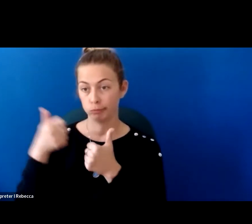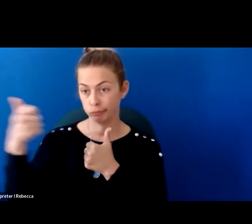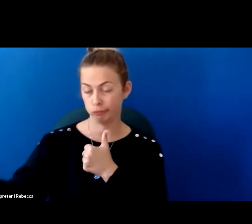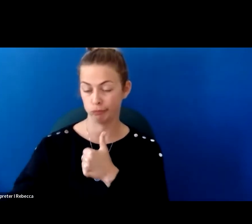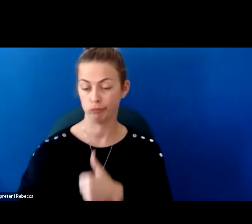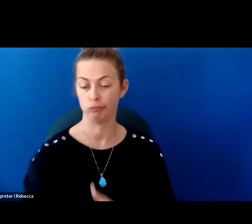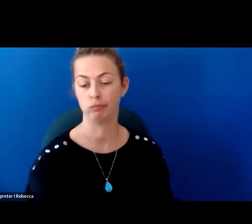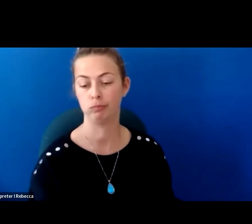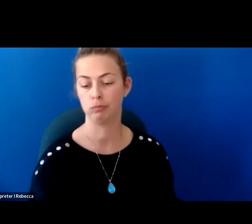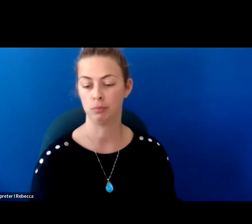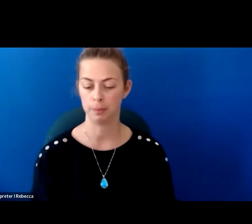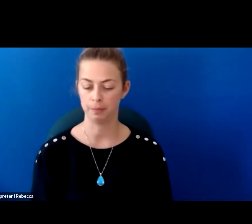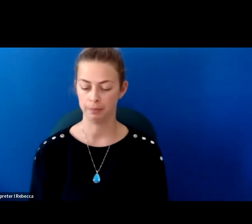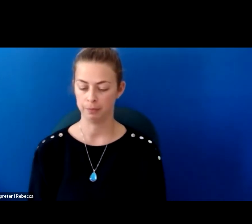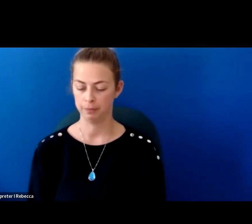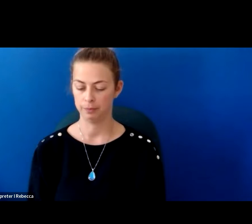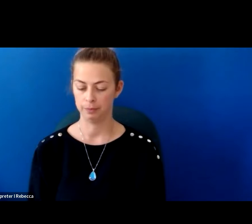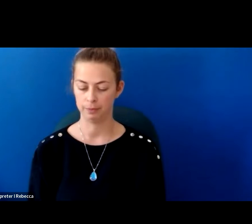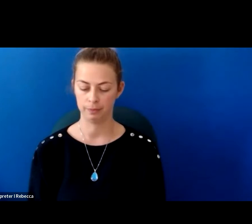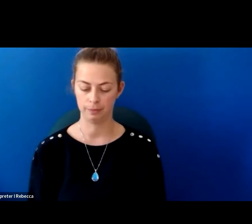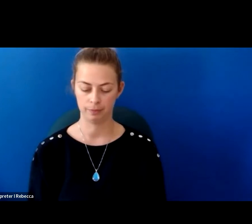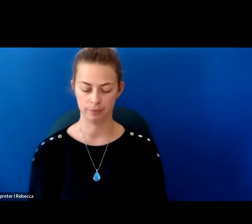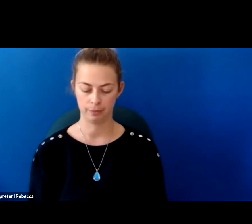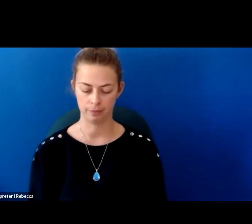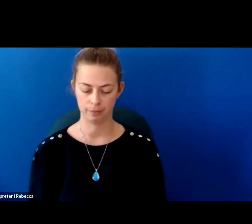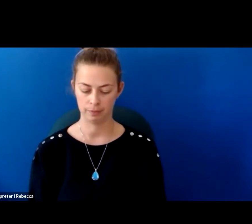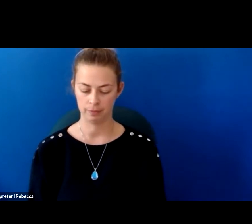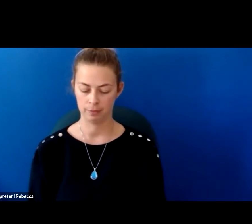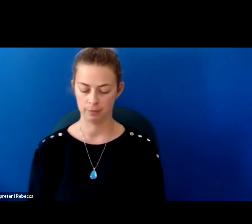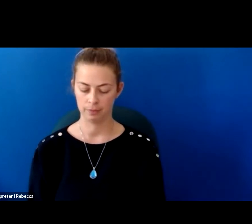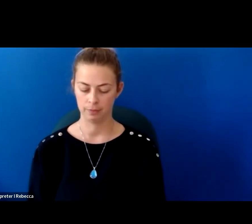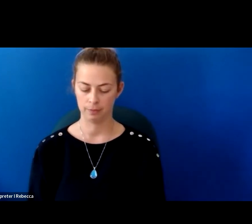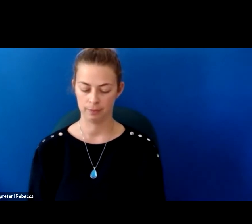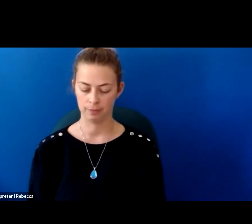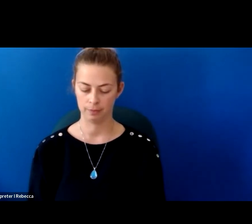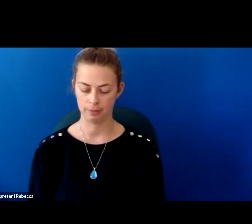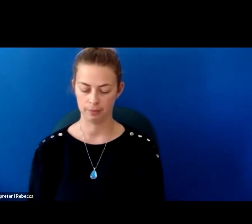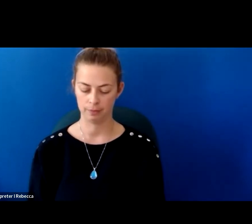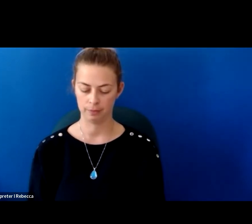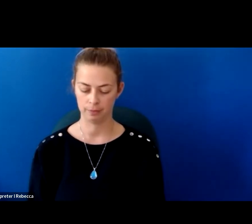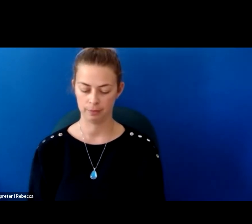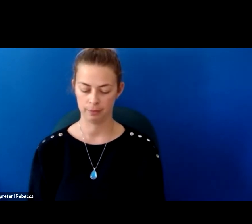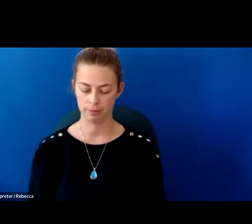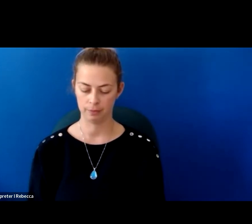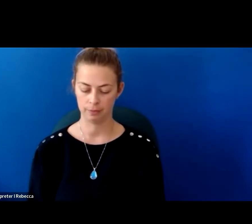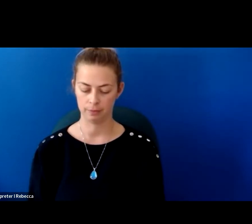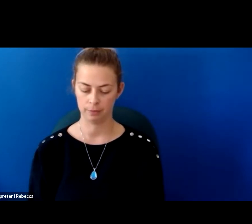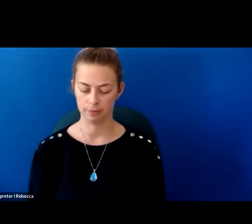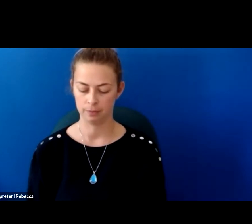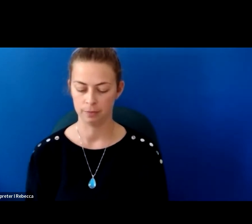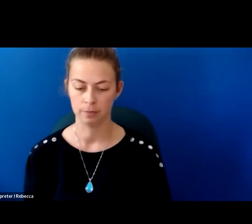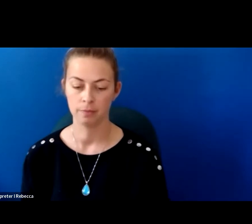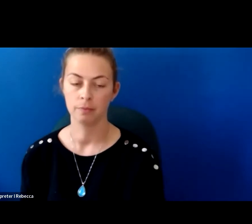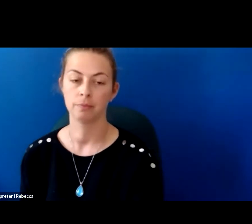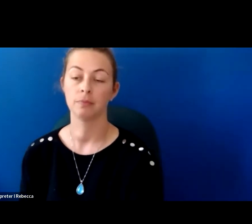can't make it on election day. I now will introduce tonight's roundtable moderator, Dr. Allison